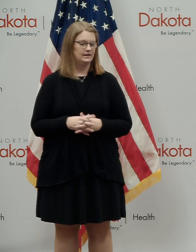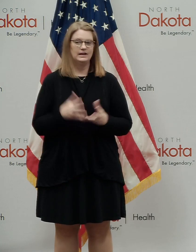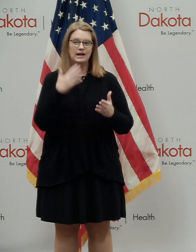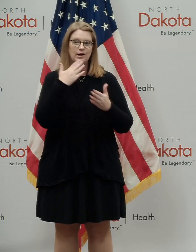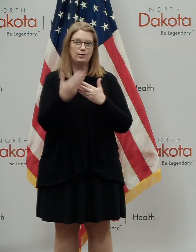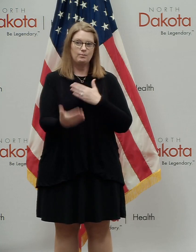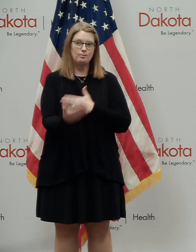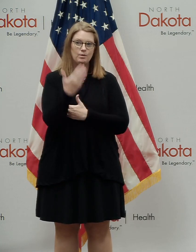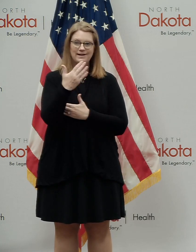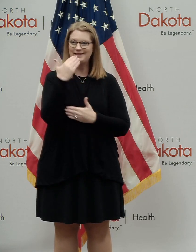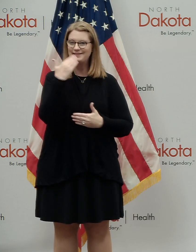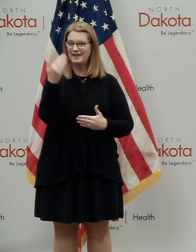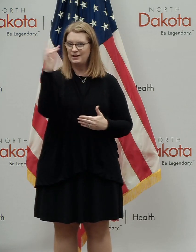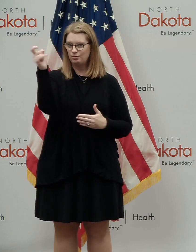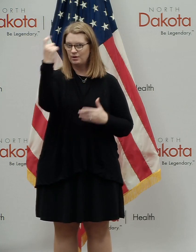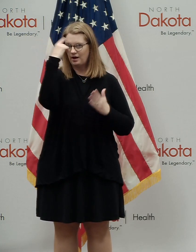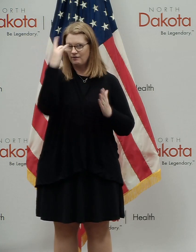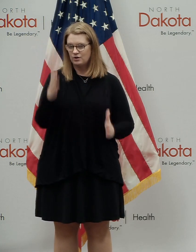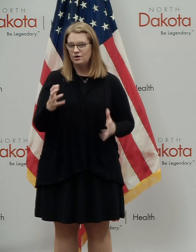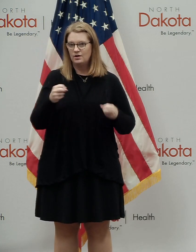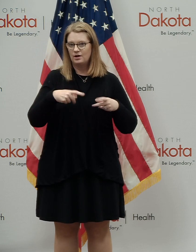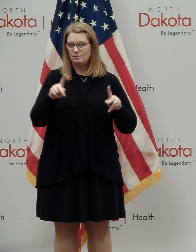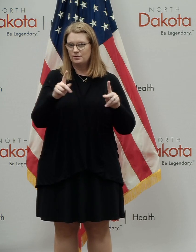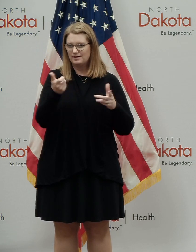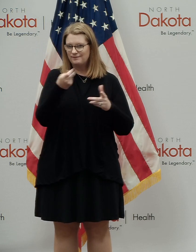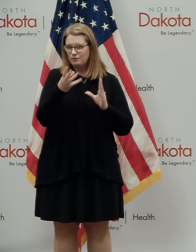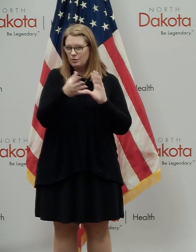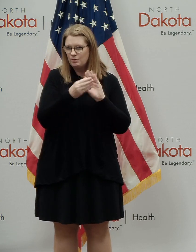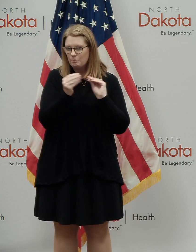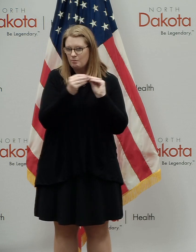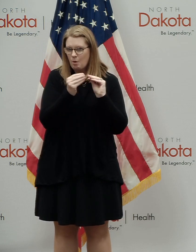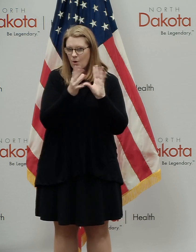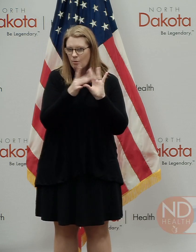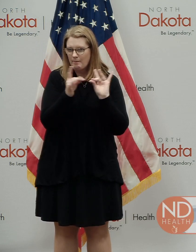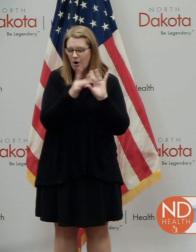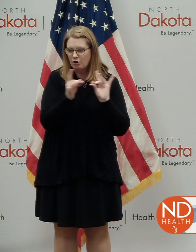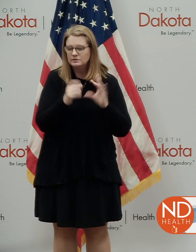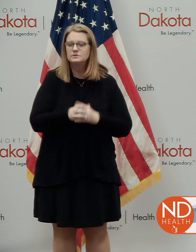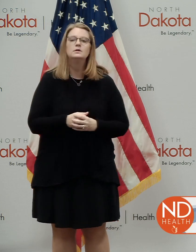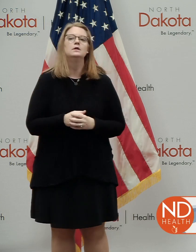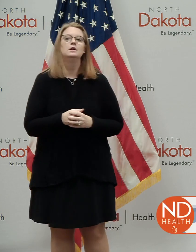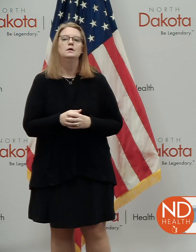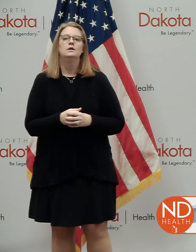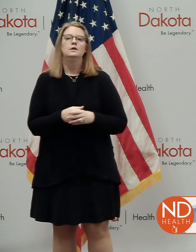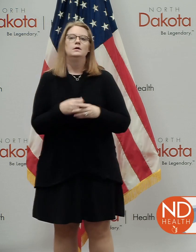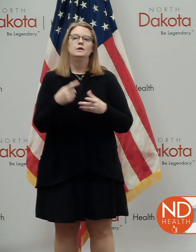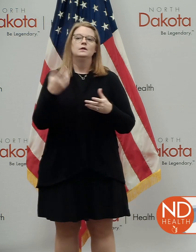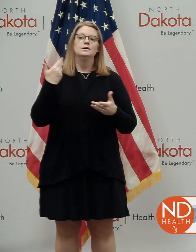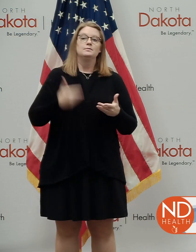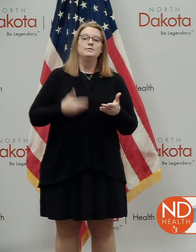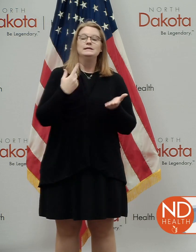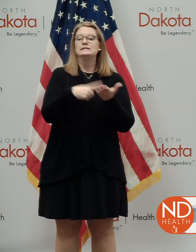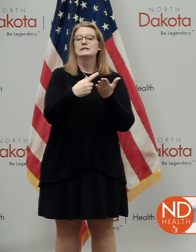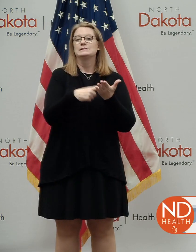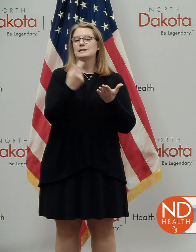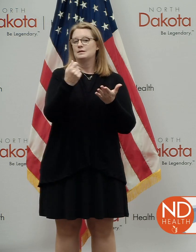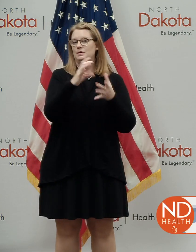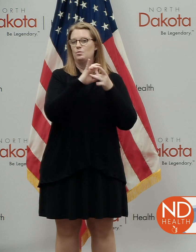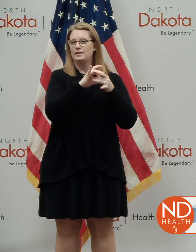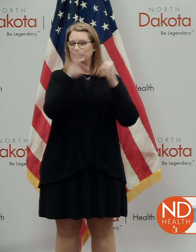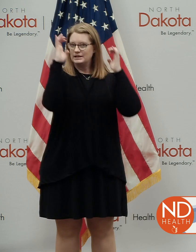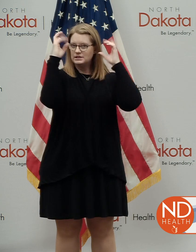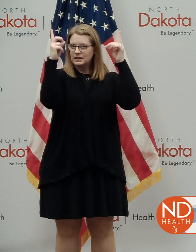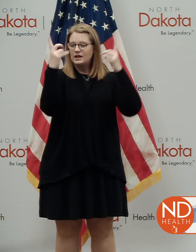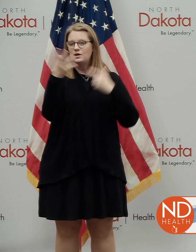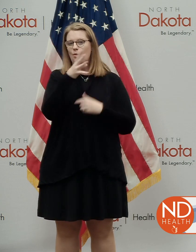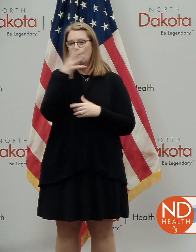Good morning, and thank you, Governor, for the opportunity to provide a few more remarks this morning. I'm going to talk a little bit about education, about